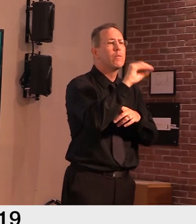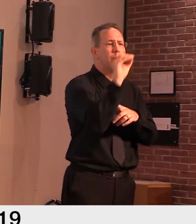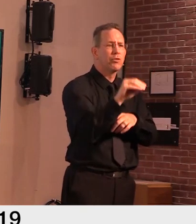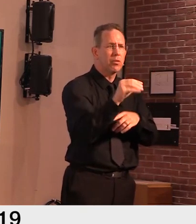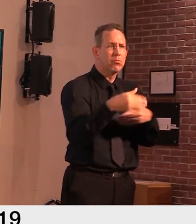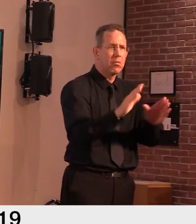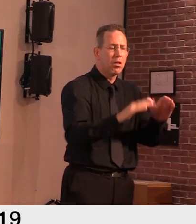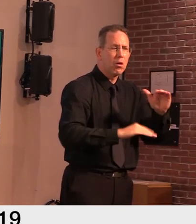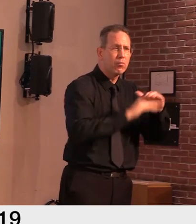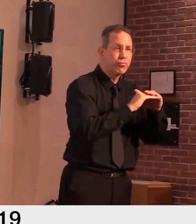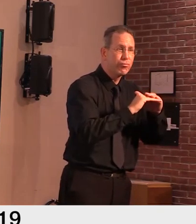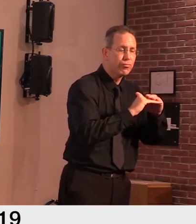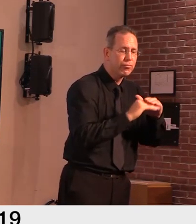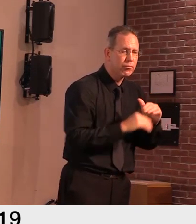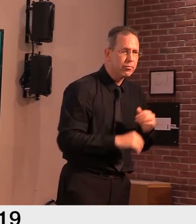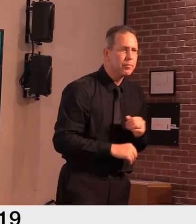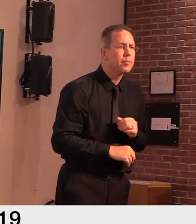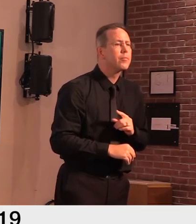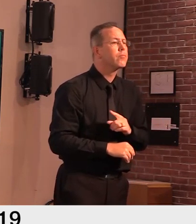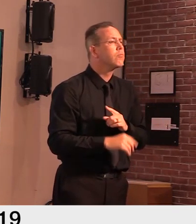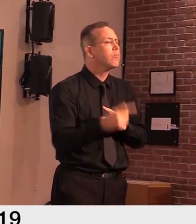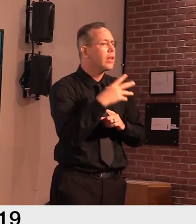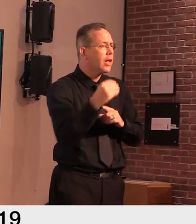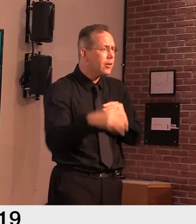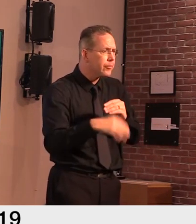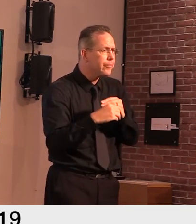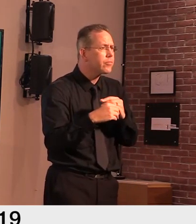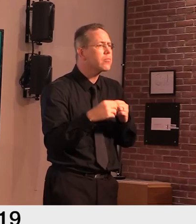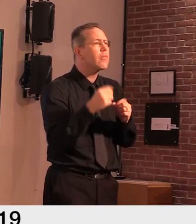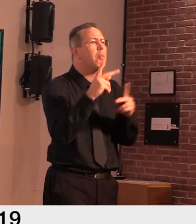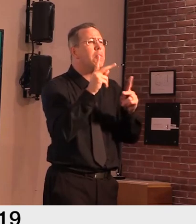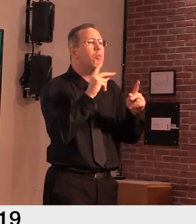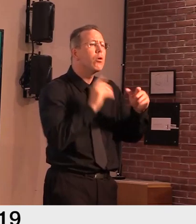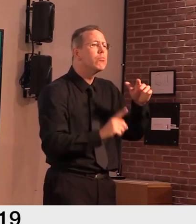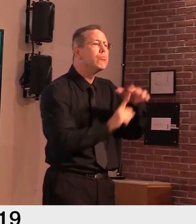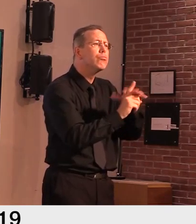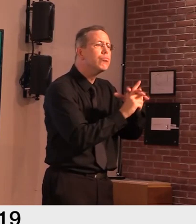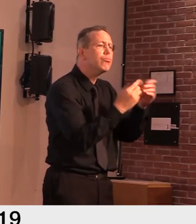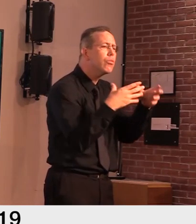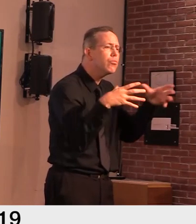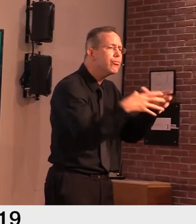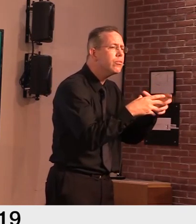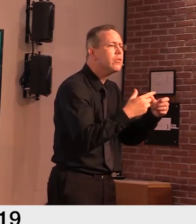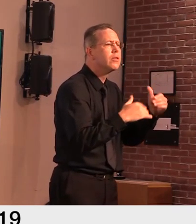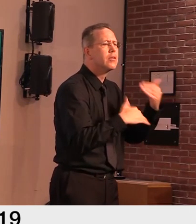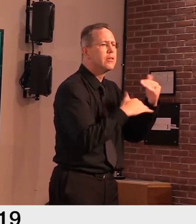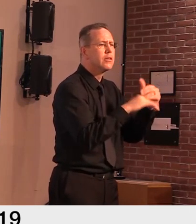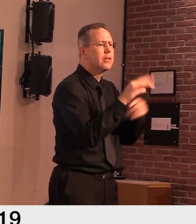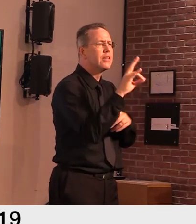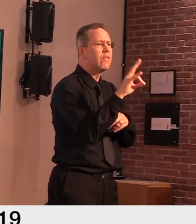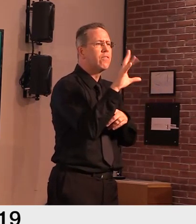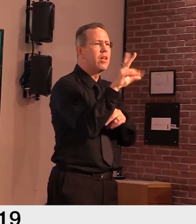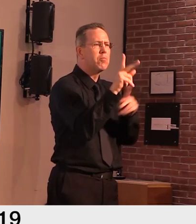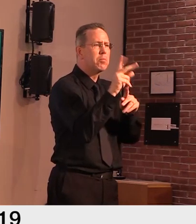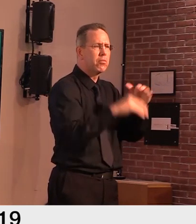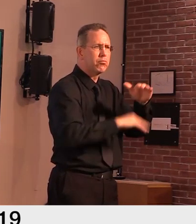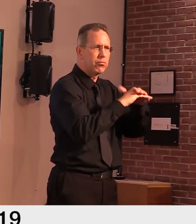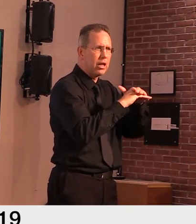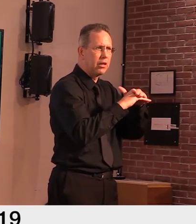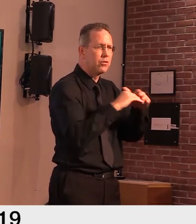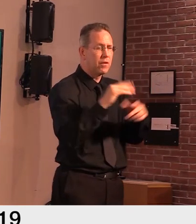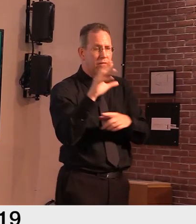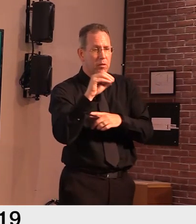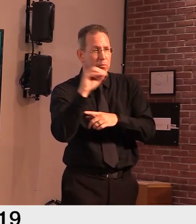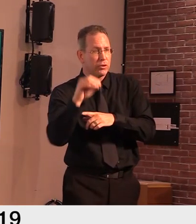entertainment venues can go from 25% to 50% capacity, up to maximums